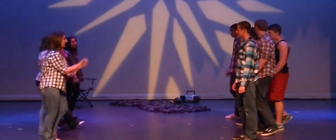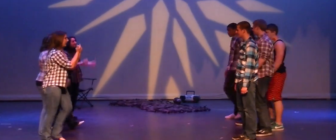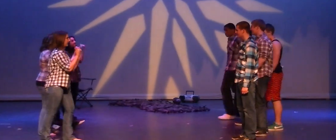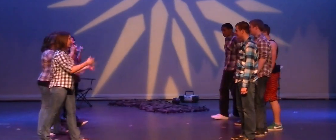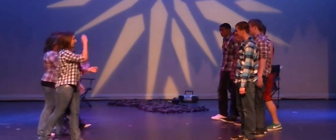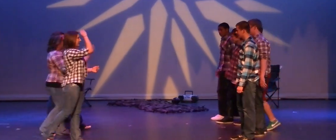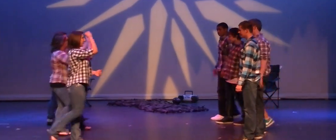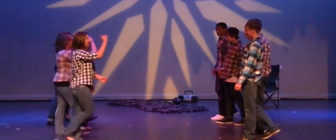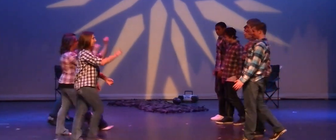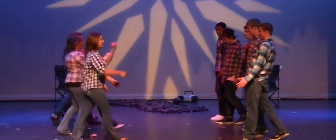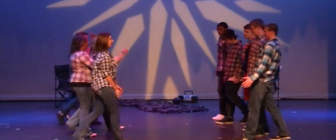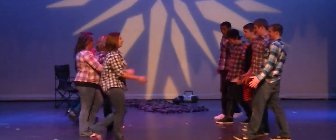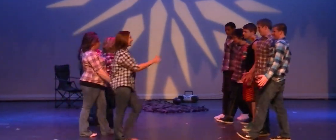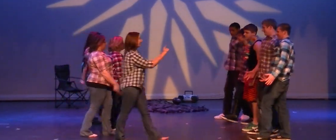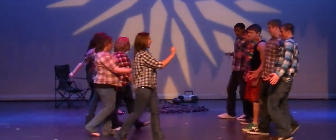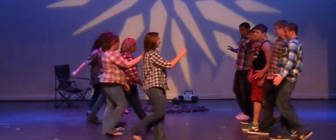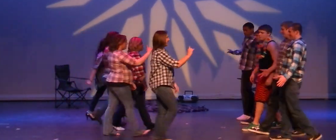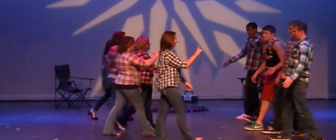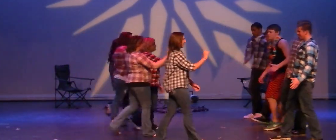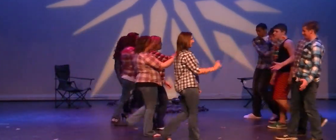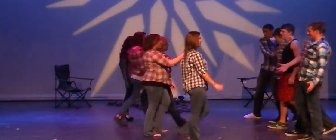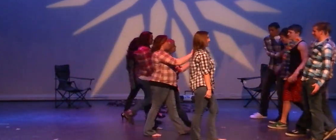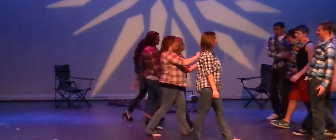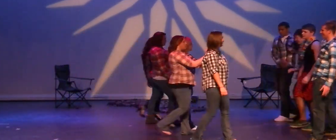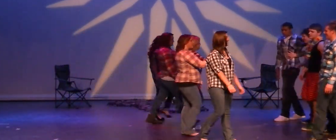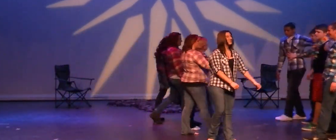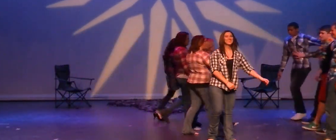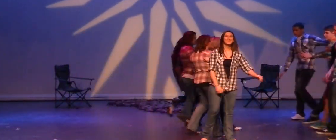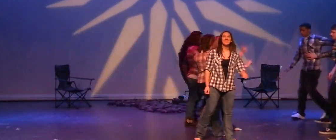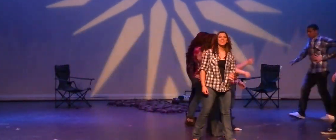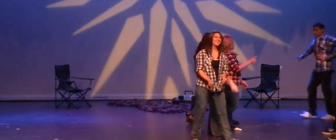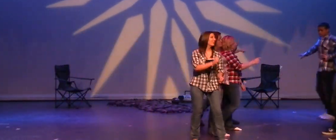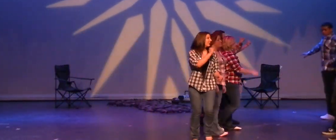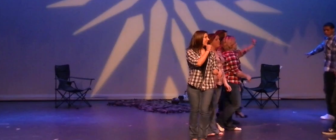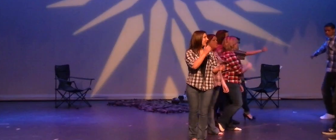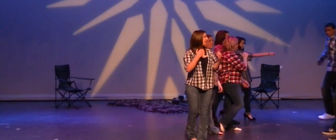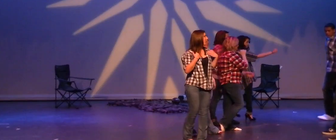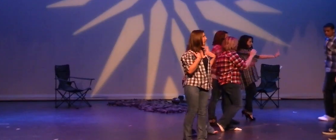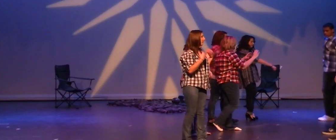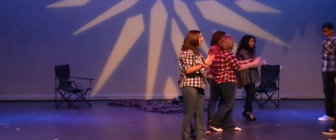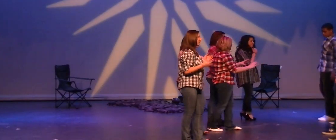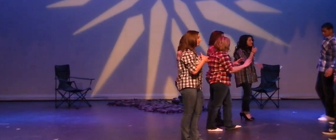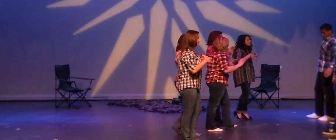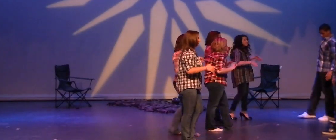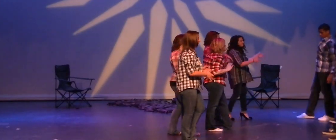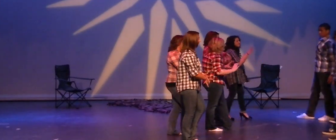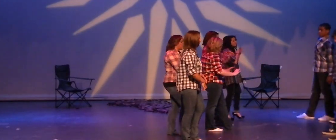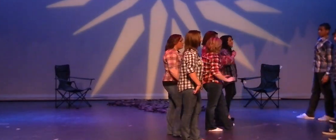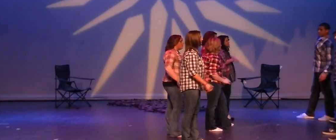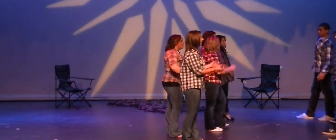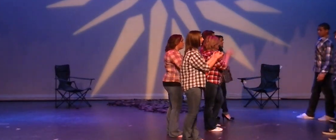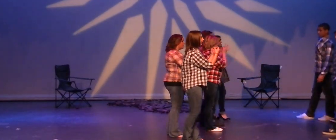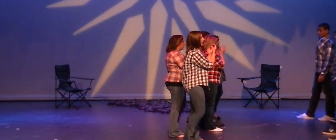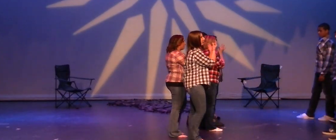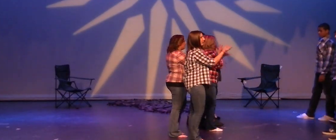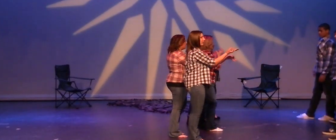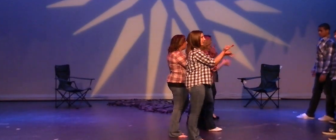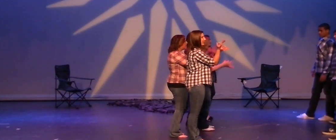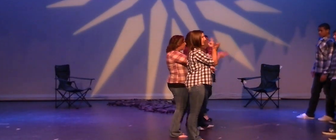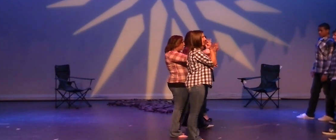Now, fellas, you better watch your still Don't let them teeny-froach bikinis make you